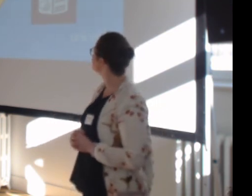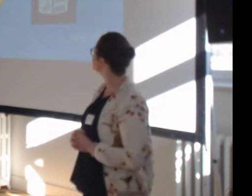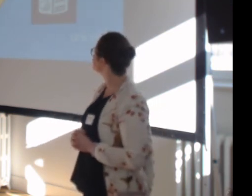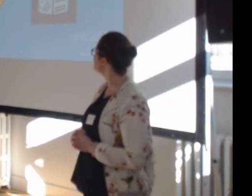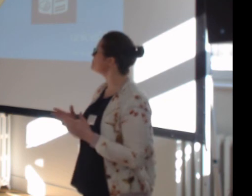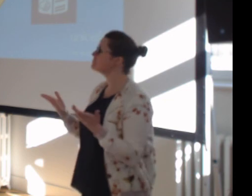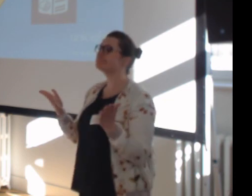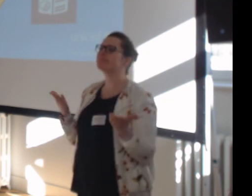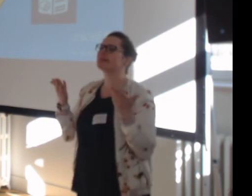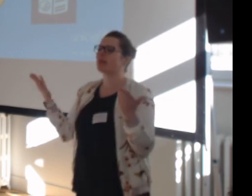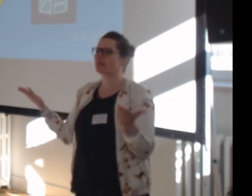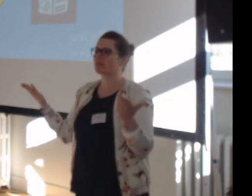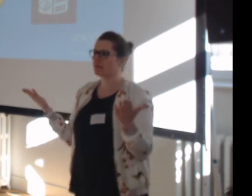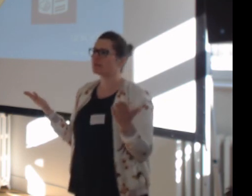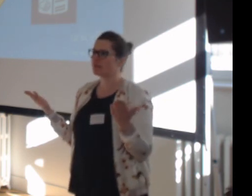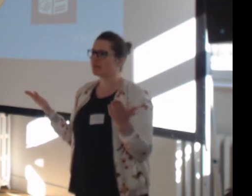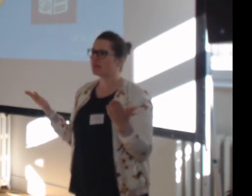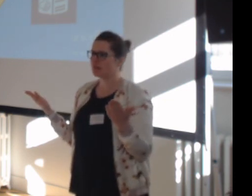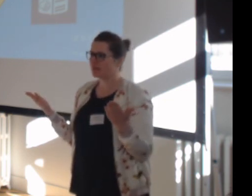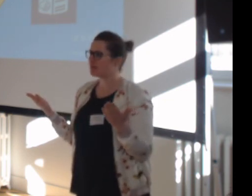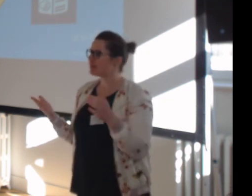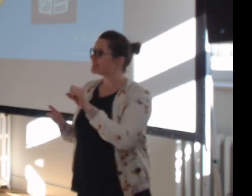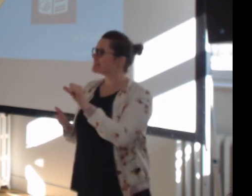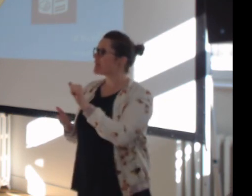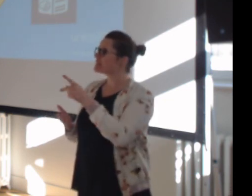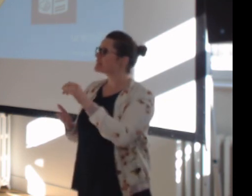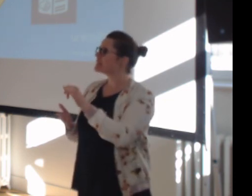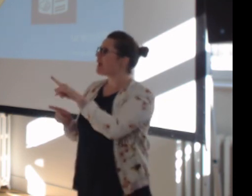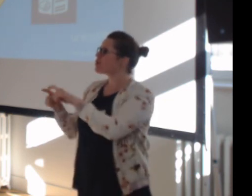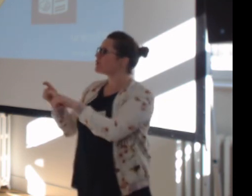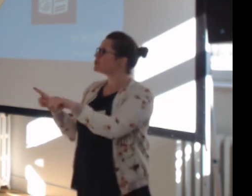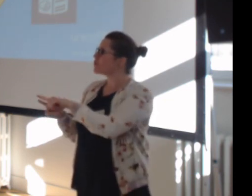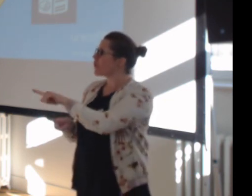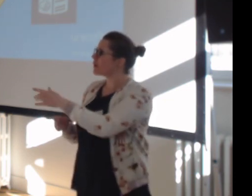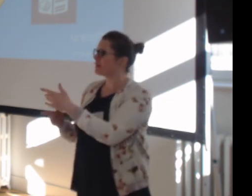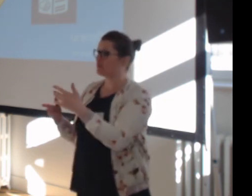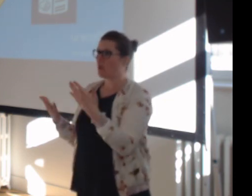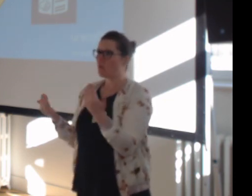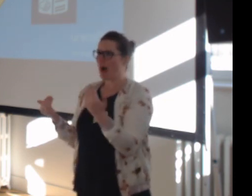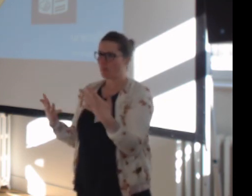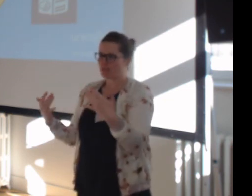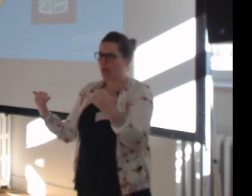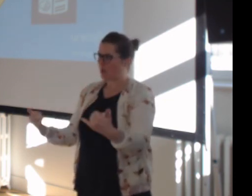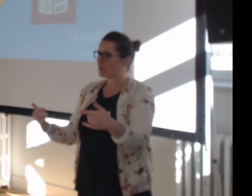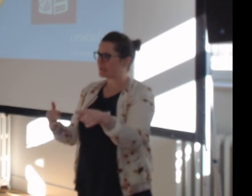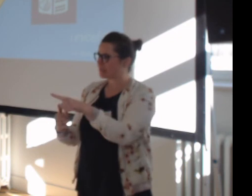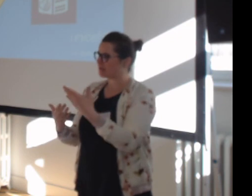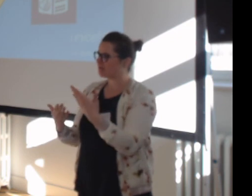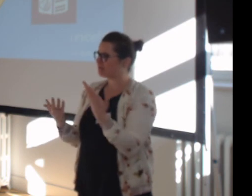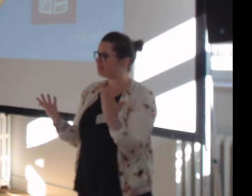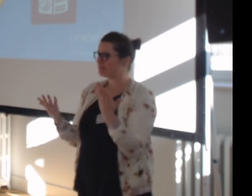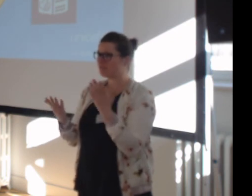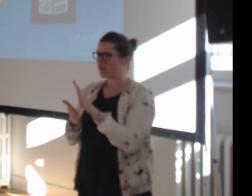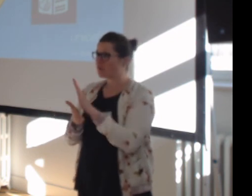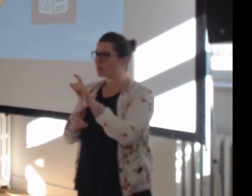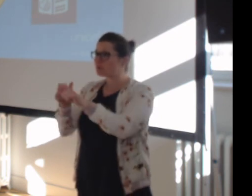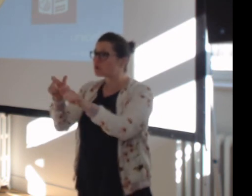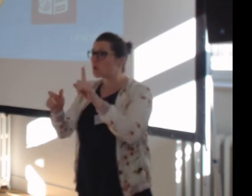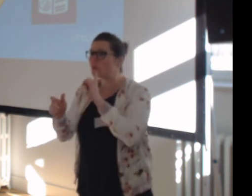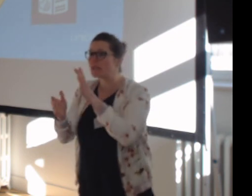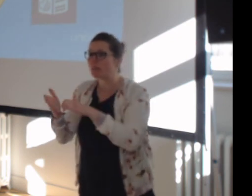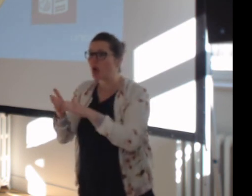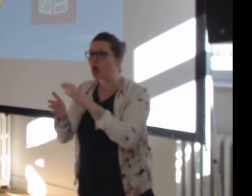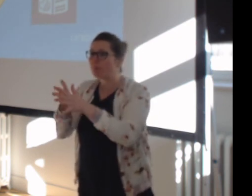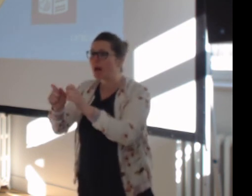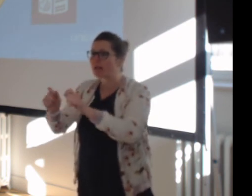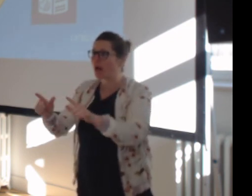But what then? And this is like Saskia's questions too, and why we're all here today. What about, for example, people who